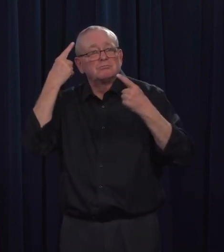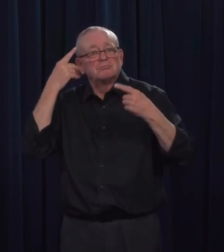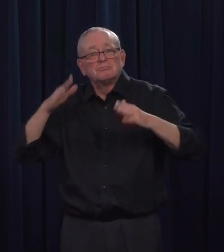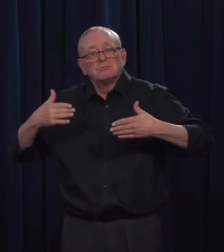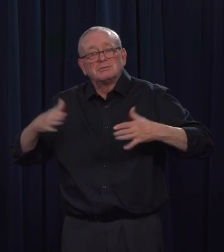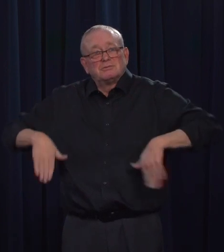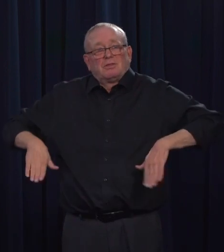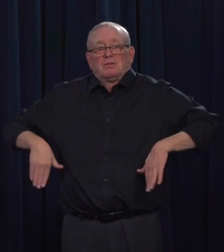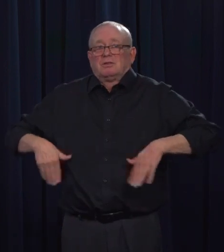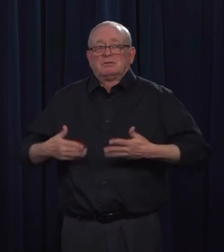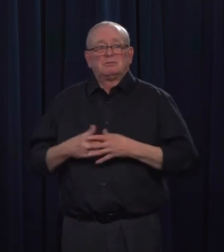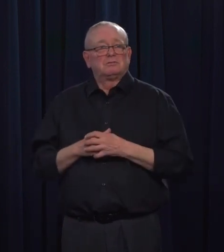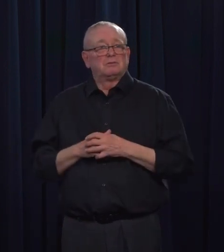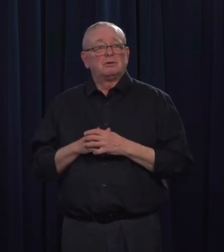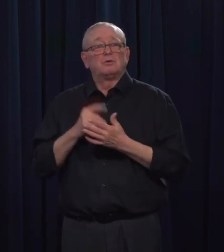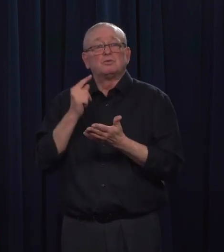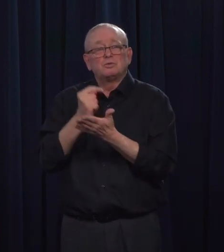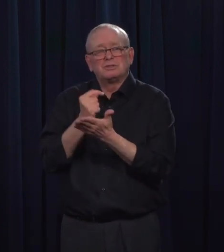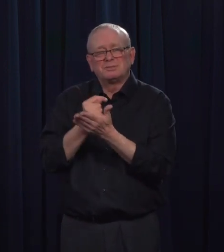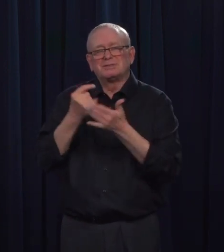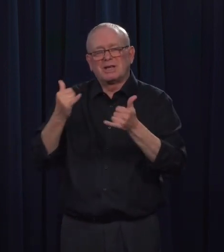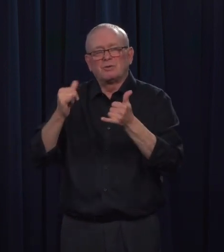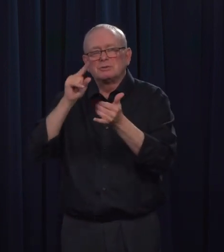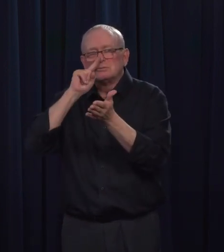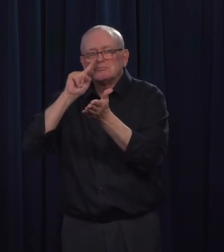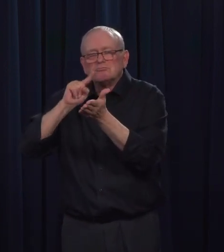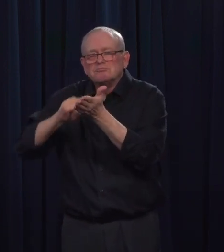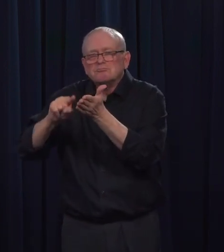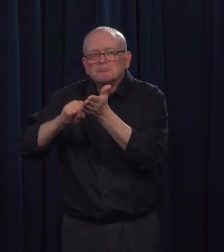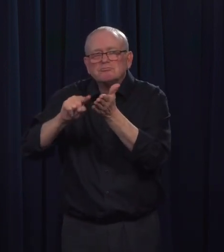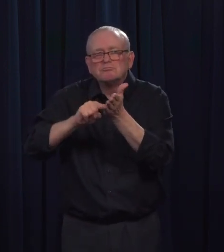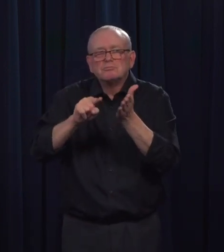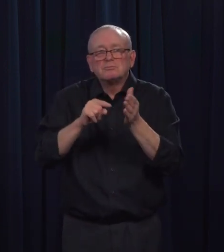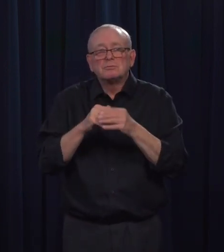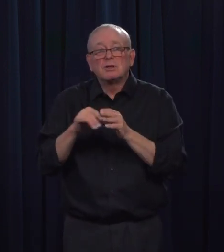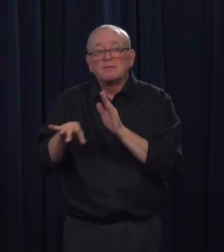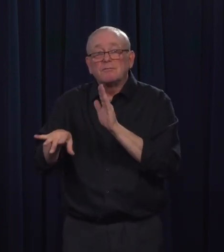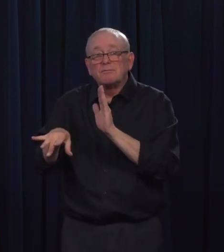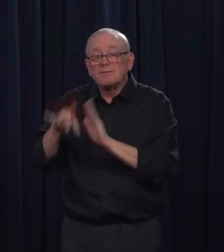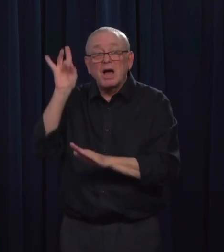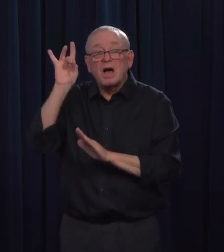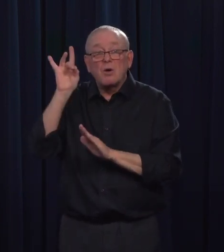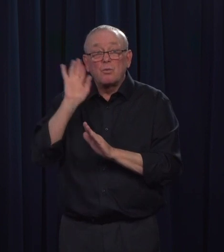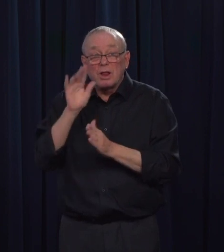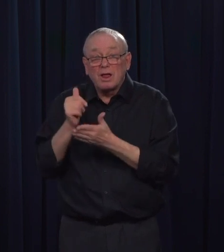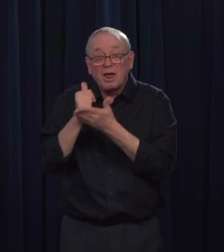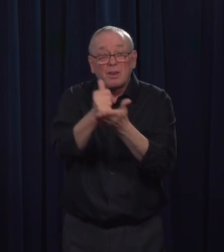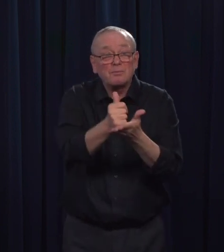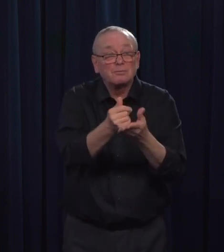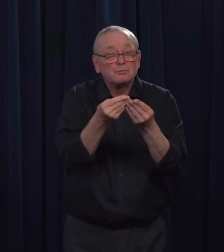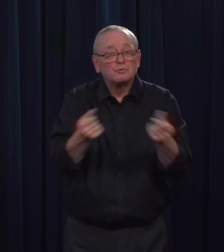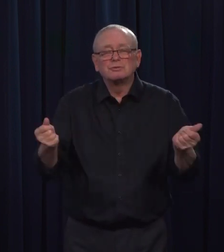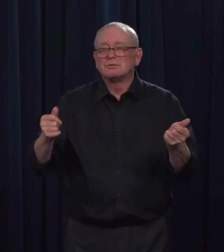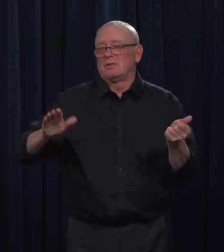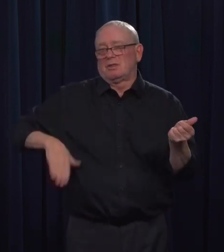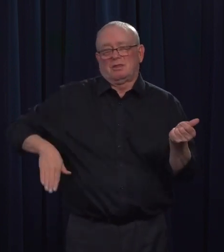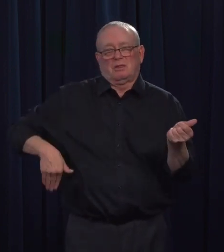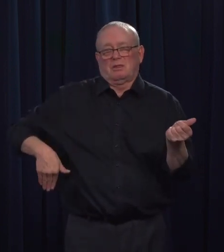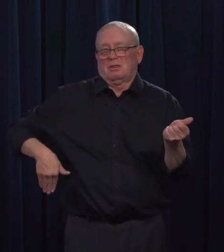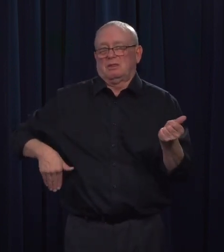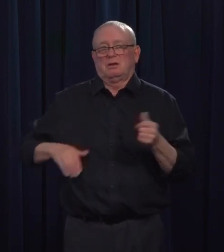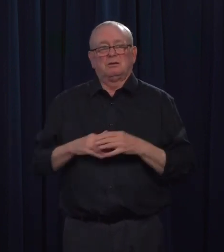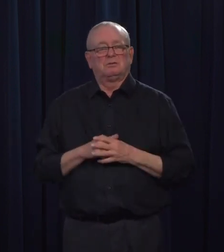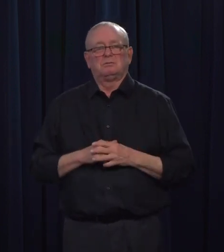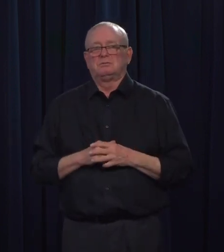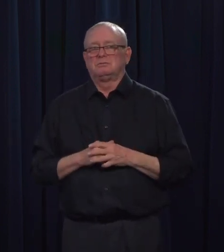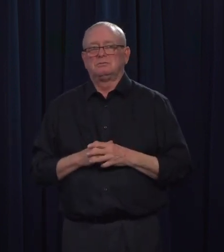currently being investigated, but we don't have a clear single treatment that we know can cure this disease. And we know that many people